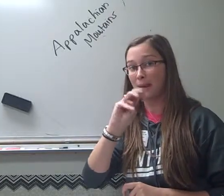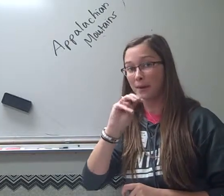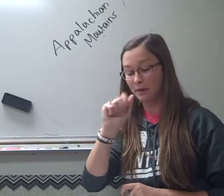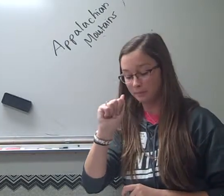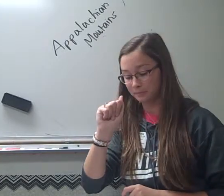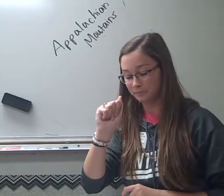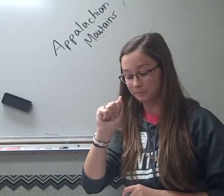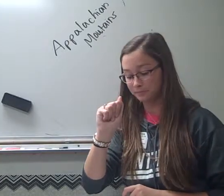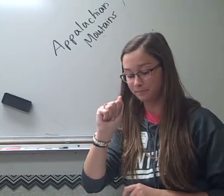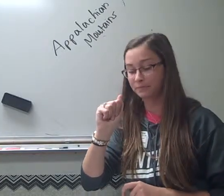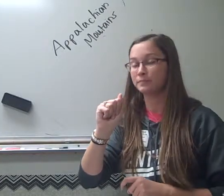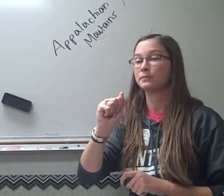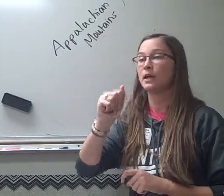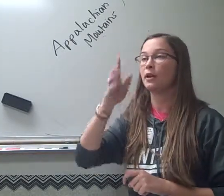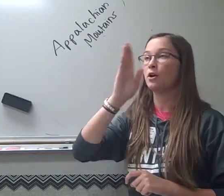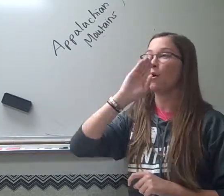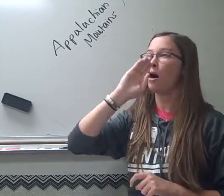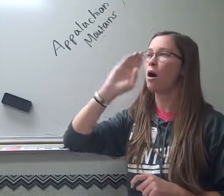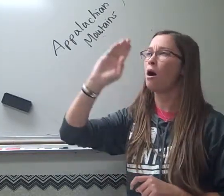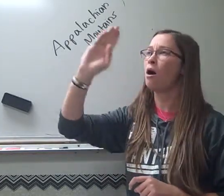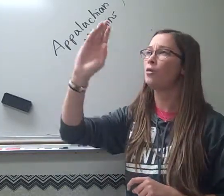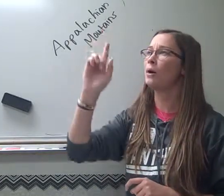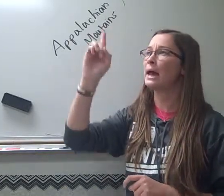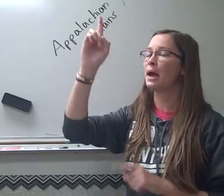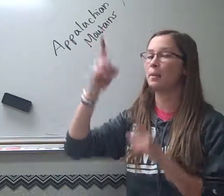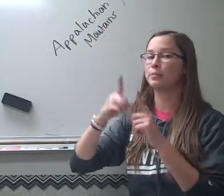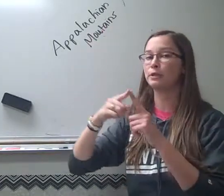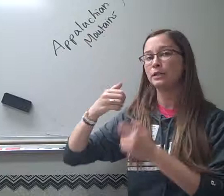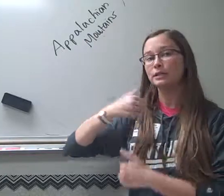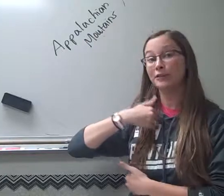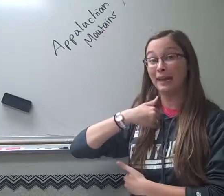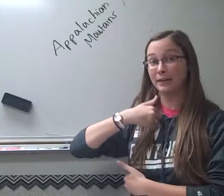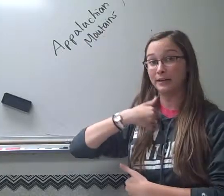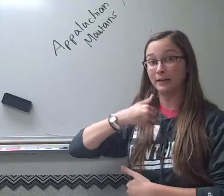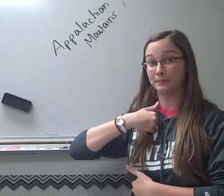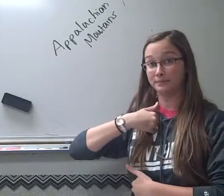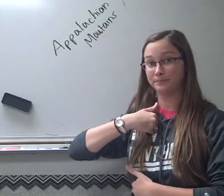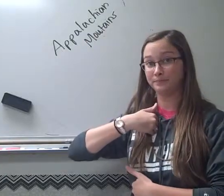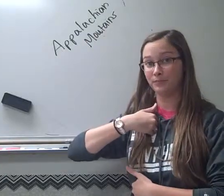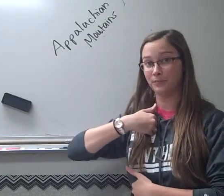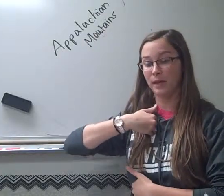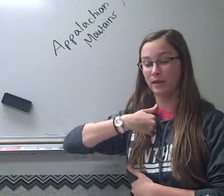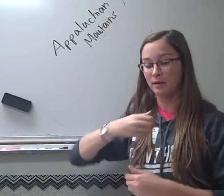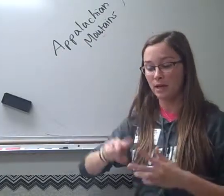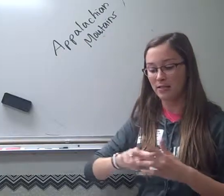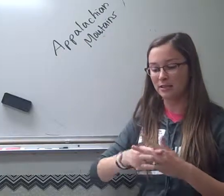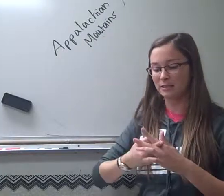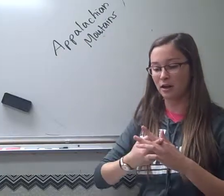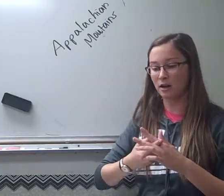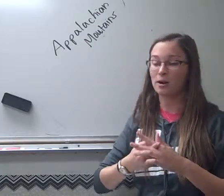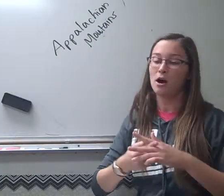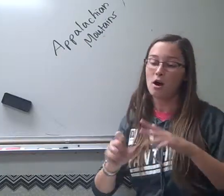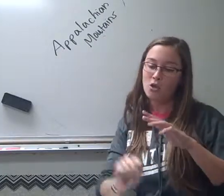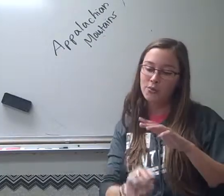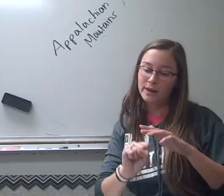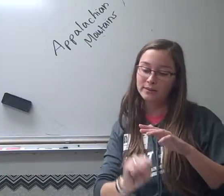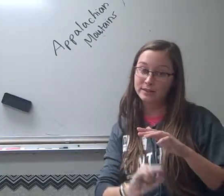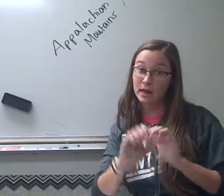Alabama and go all the way up to Canada. Okay? They start all the way in the south